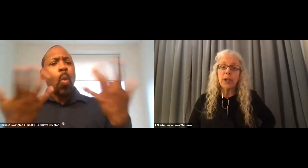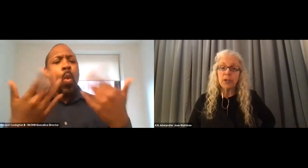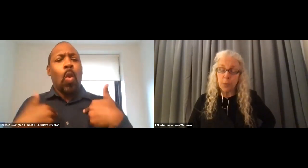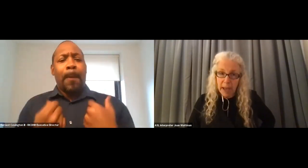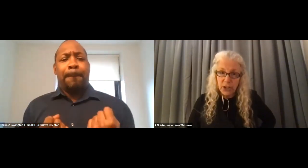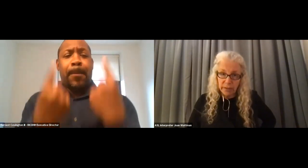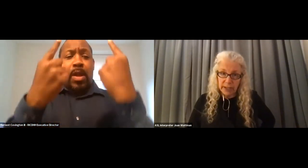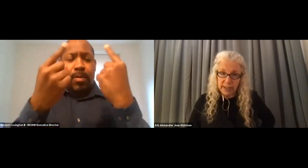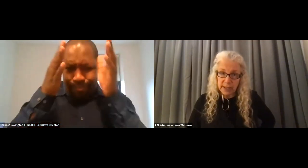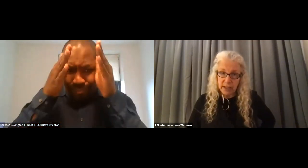also matching funds.